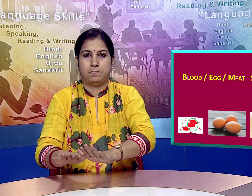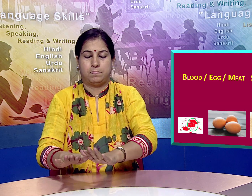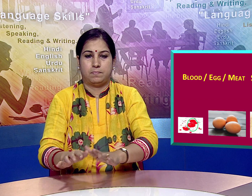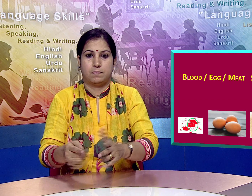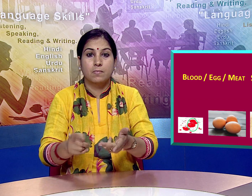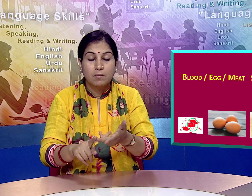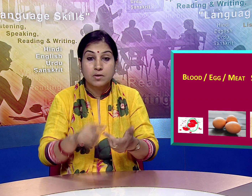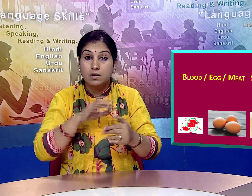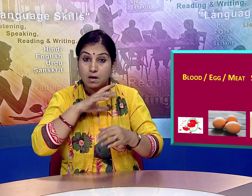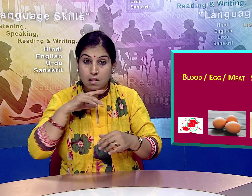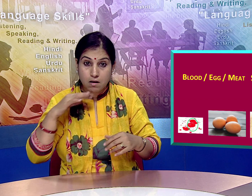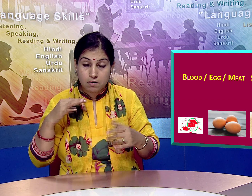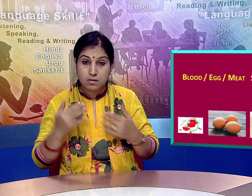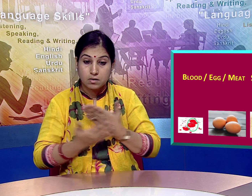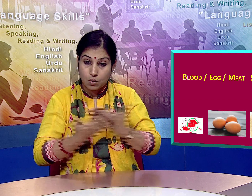In case of colored cotton clothes,